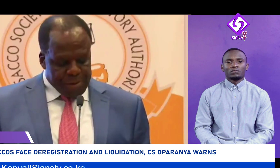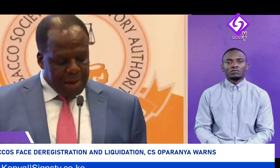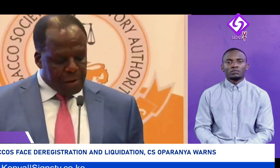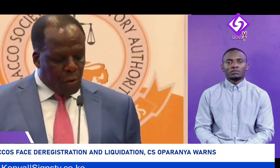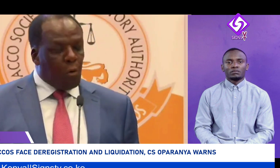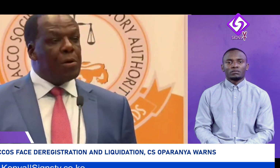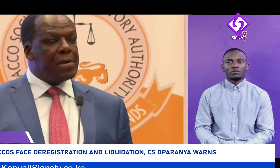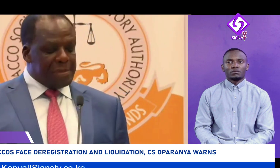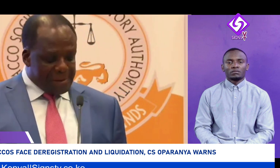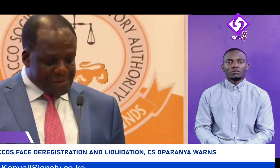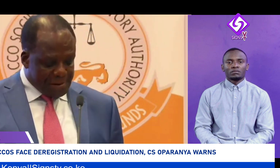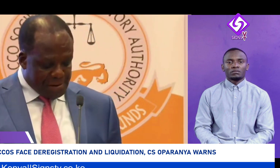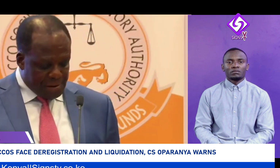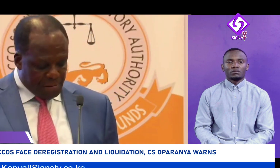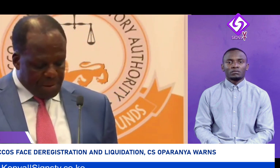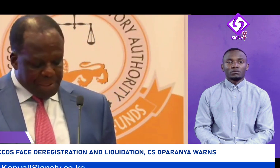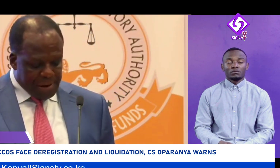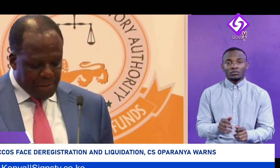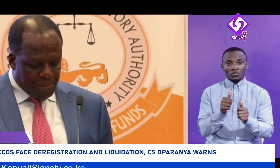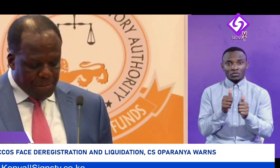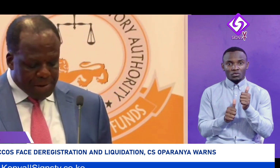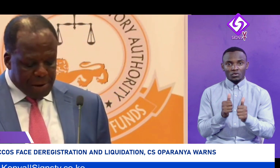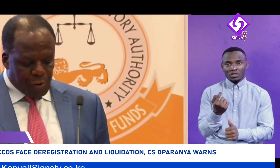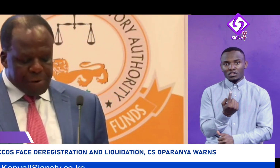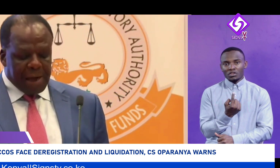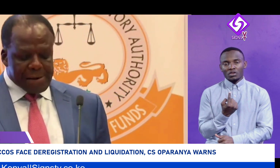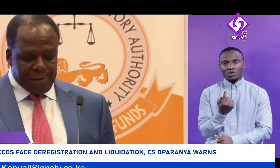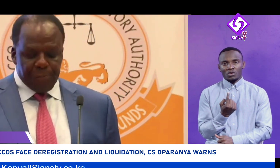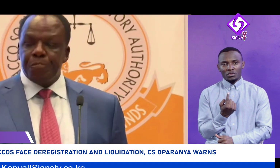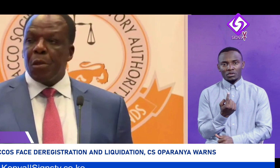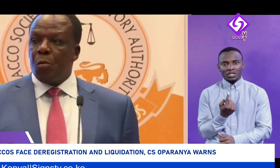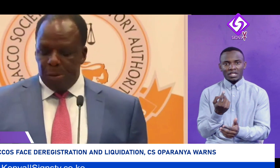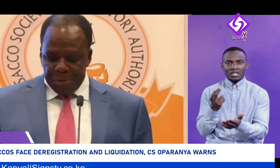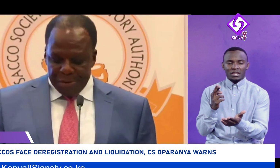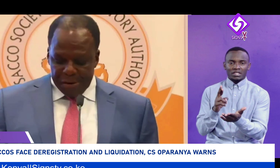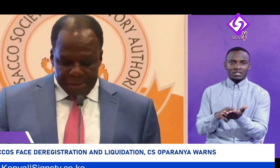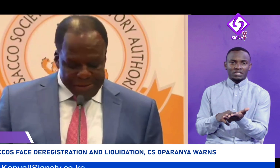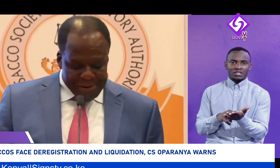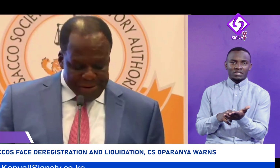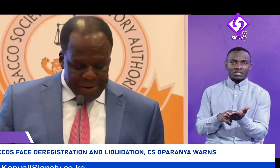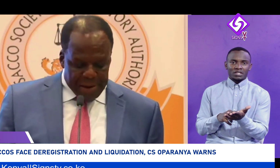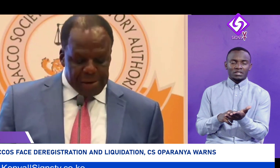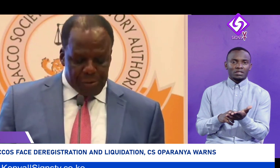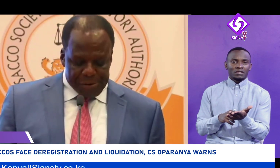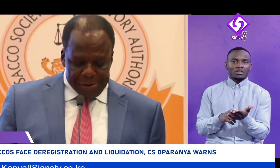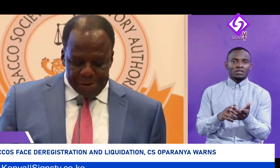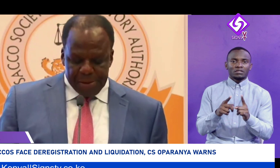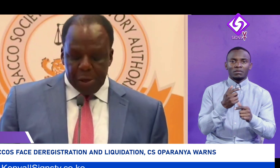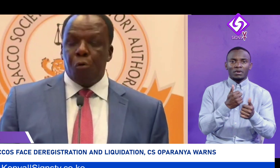which are only registered by the name but are not active will be deregistered and liquidated by the